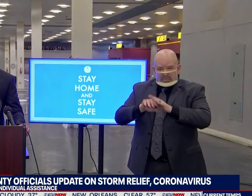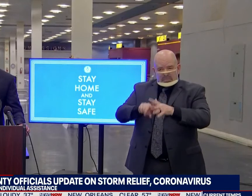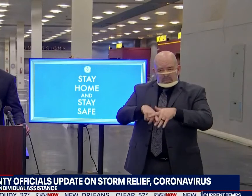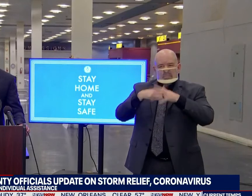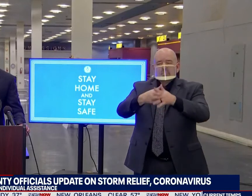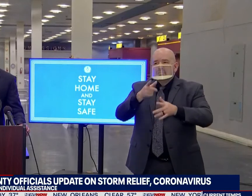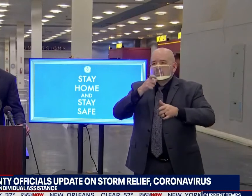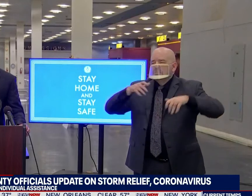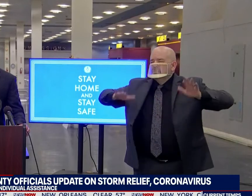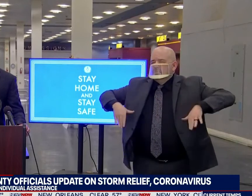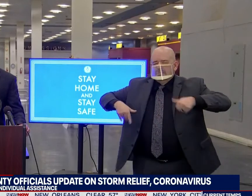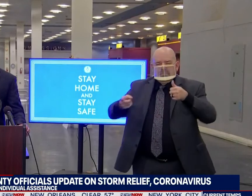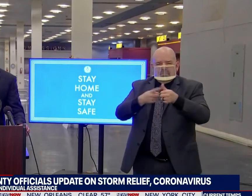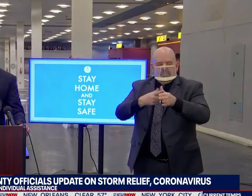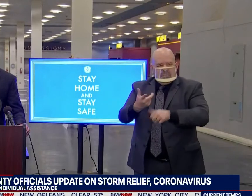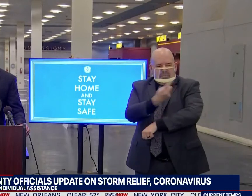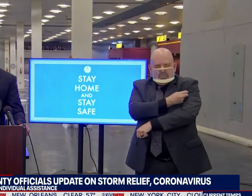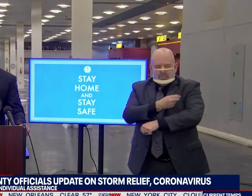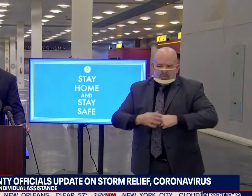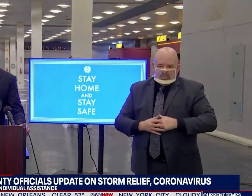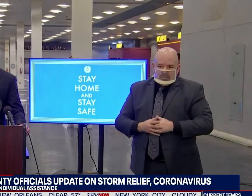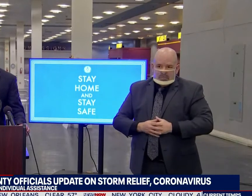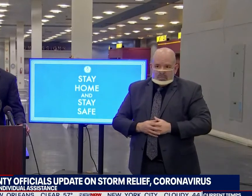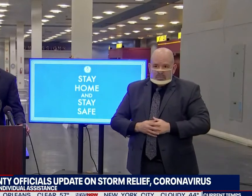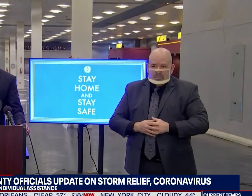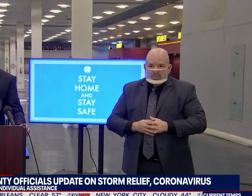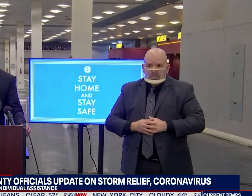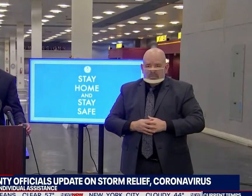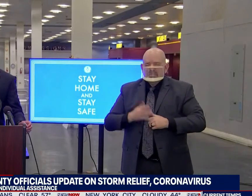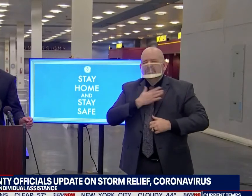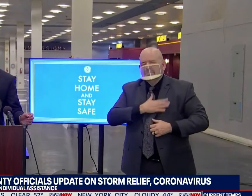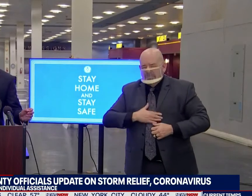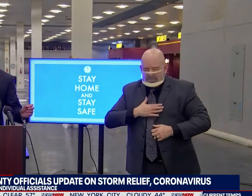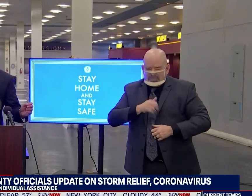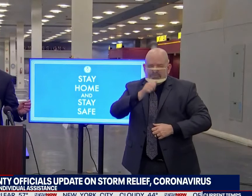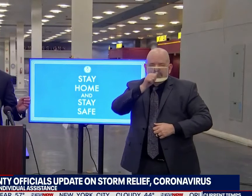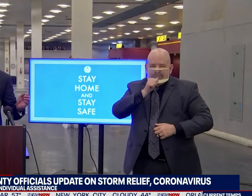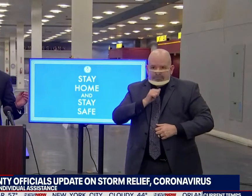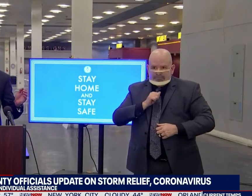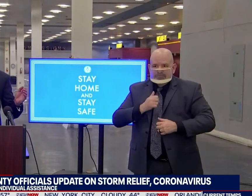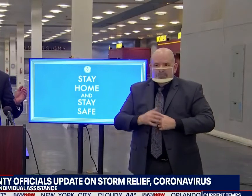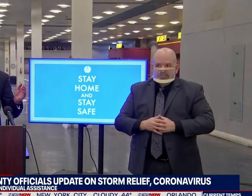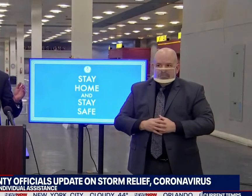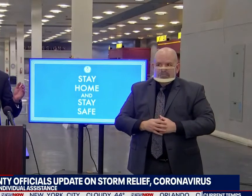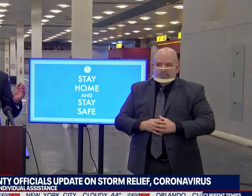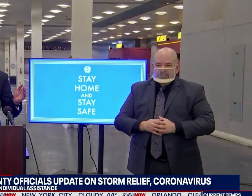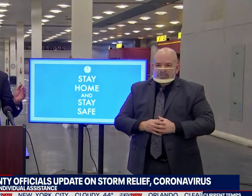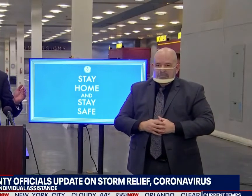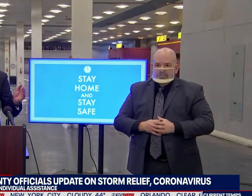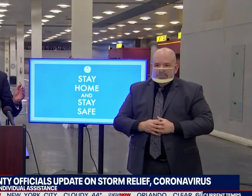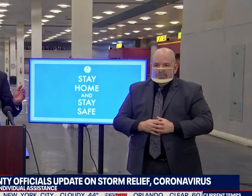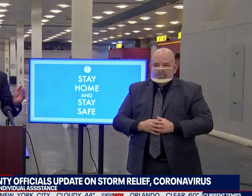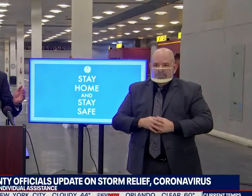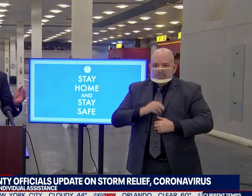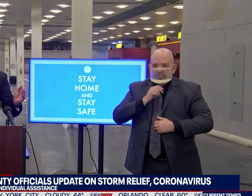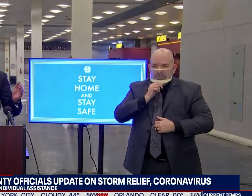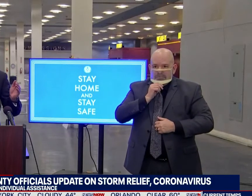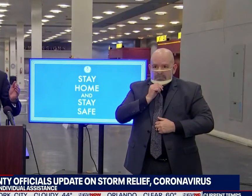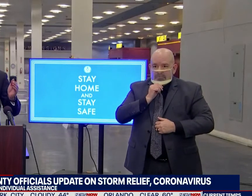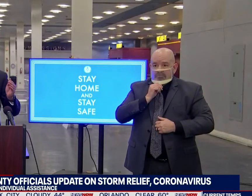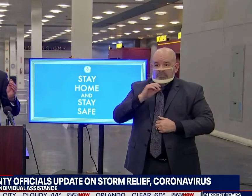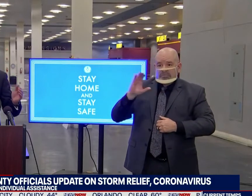We're going to get you your second dose just as soon as we possibly can. By the way, the CDC guidance is that uh you can get your second